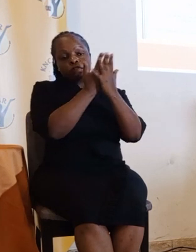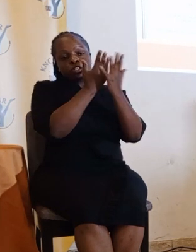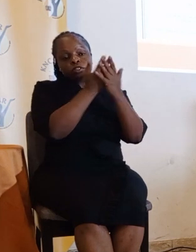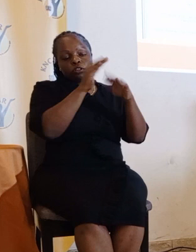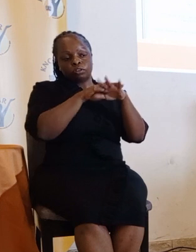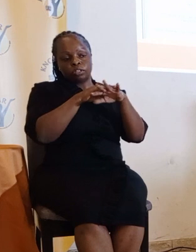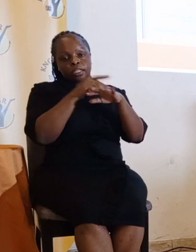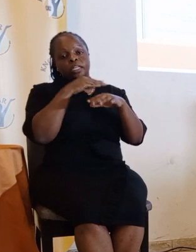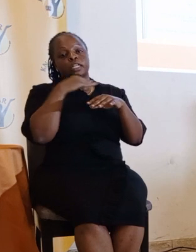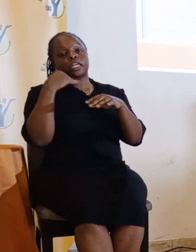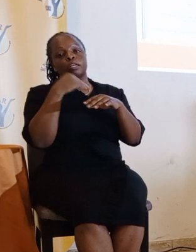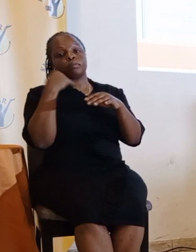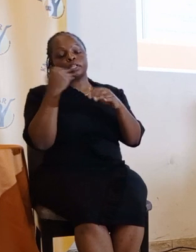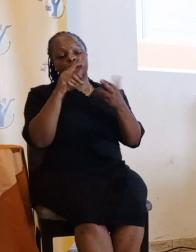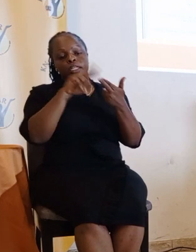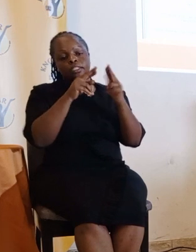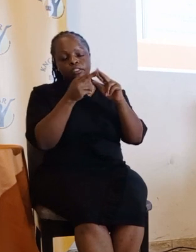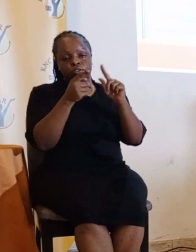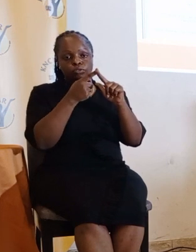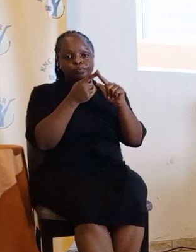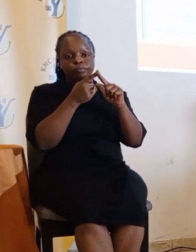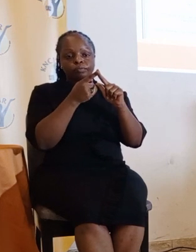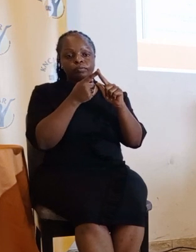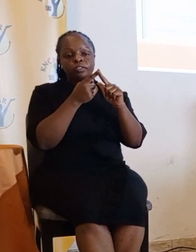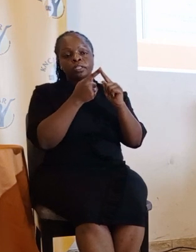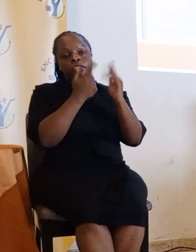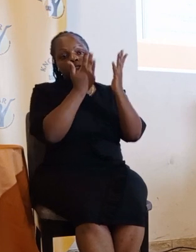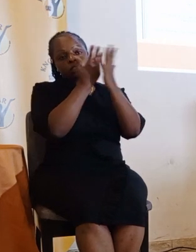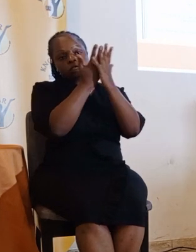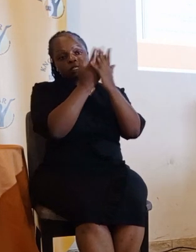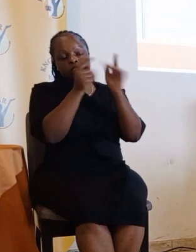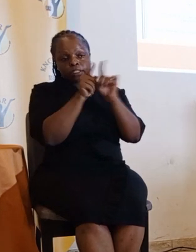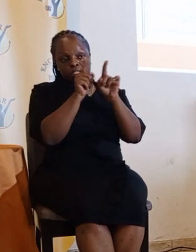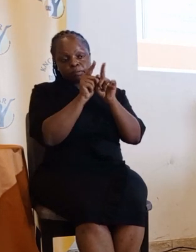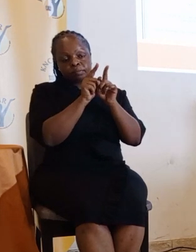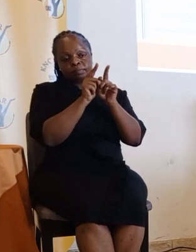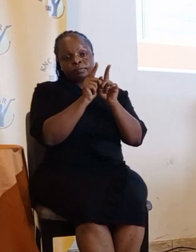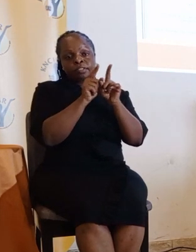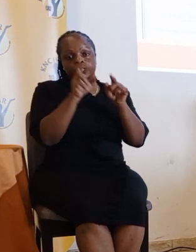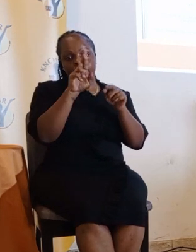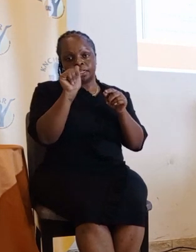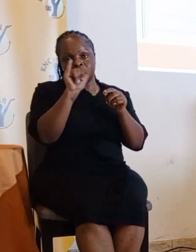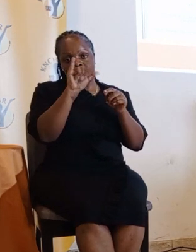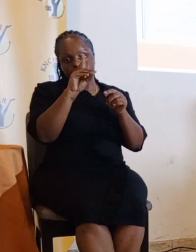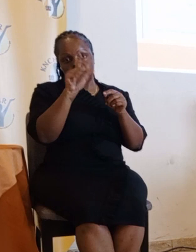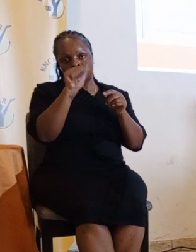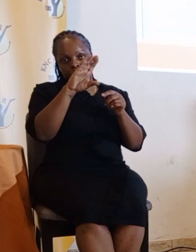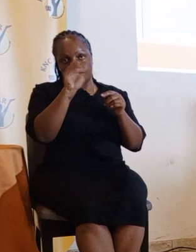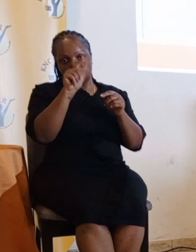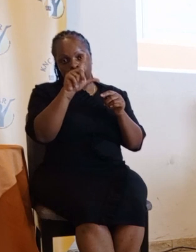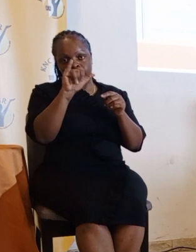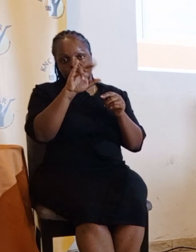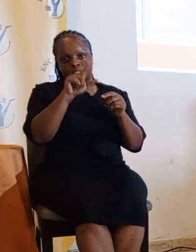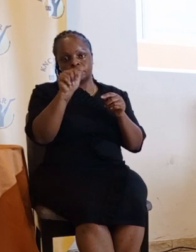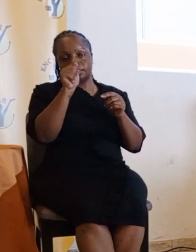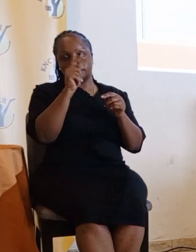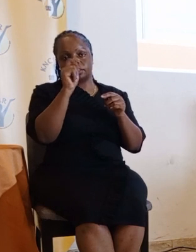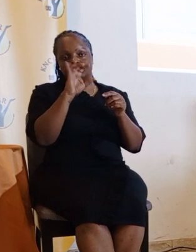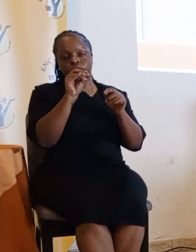to terrorism and radicalization. The Commission, however, notes with concern the recent spate